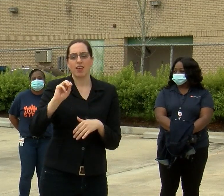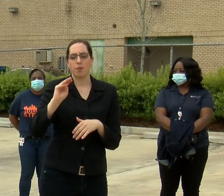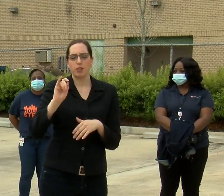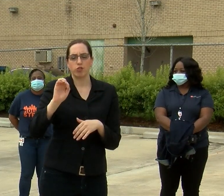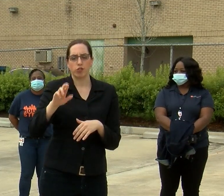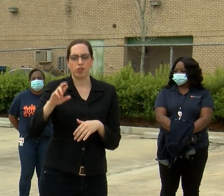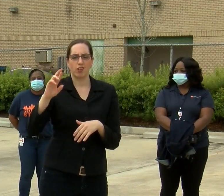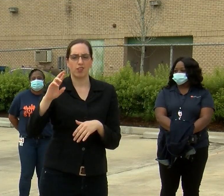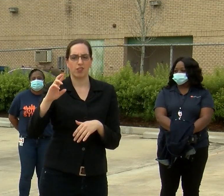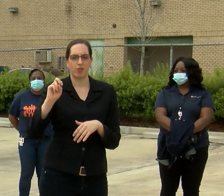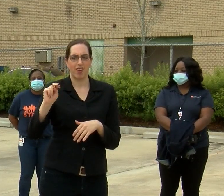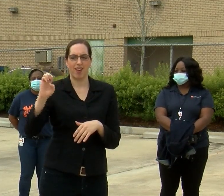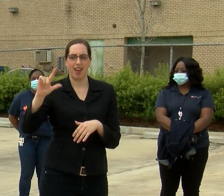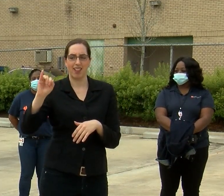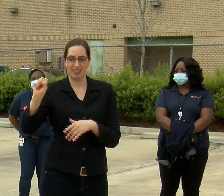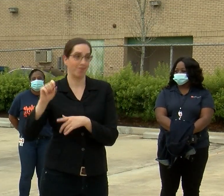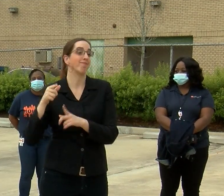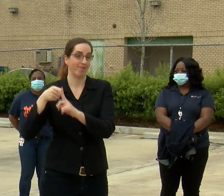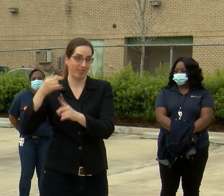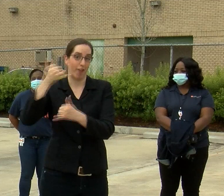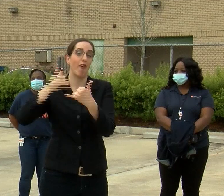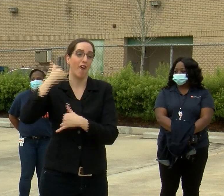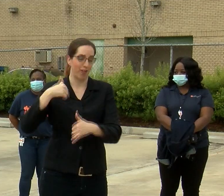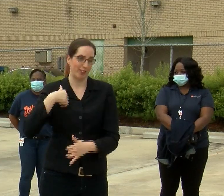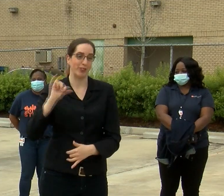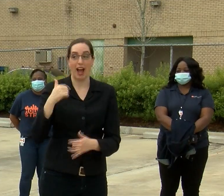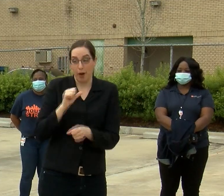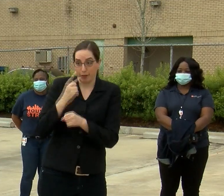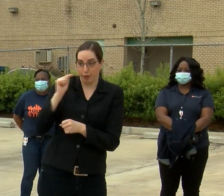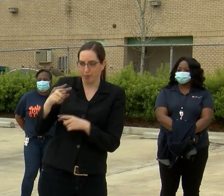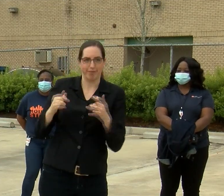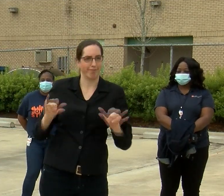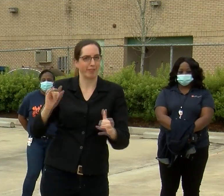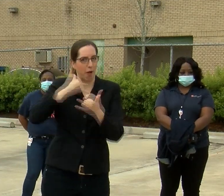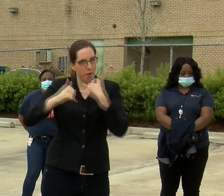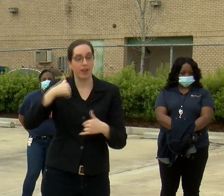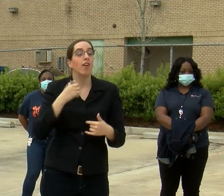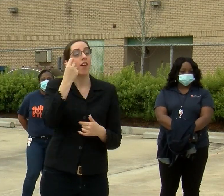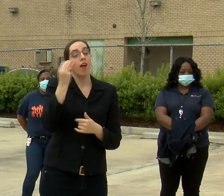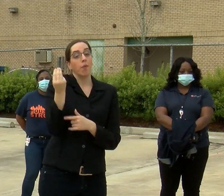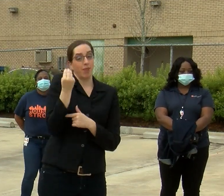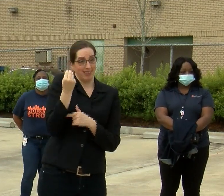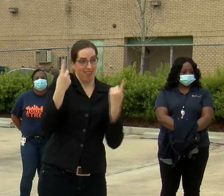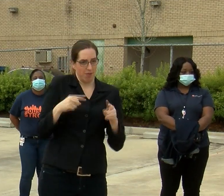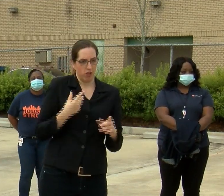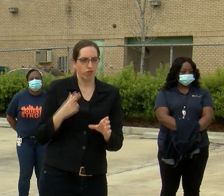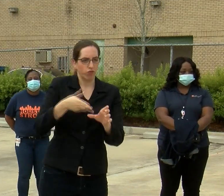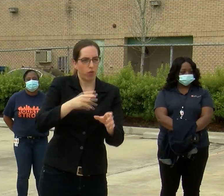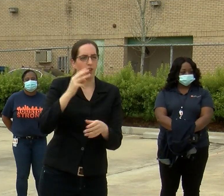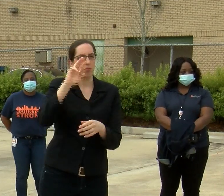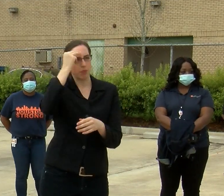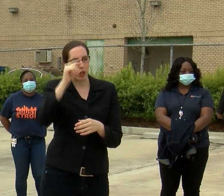Ellis, I get phone calls from him too, Mass, although I work for you. On Monday, I joined Mayor Turner and other elected